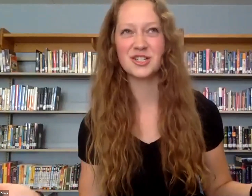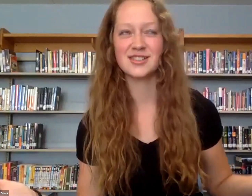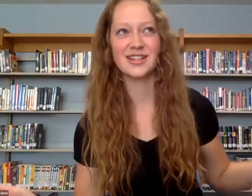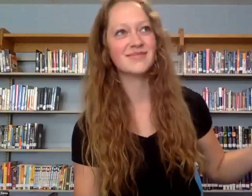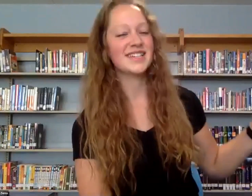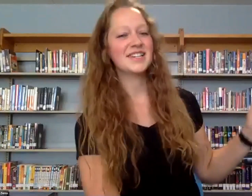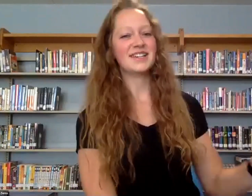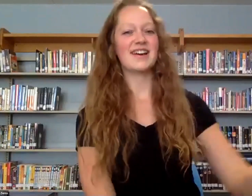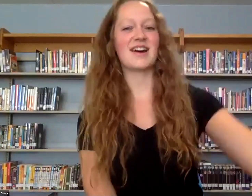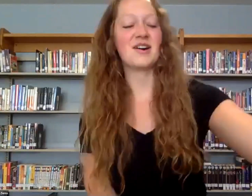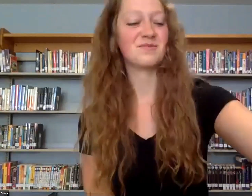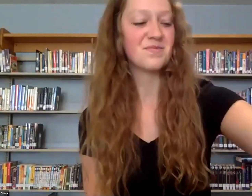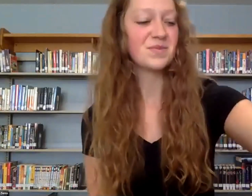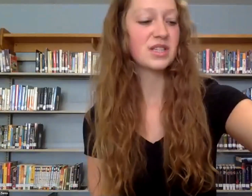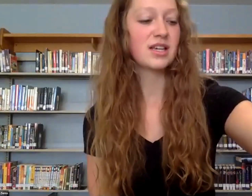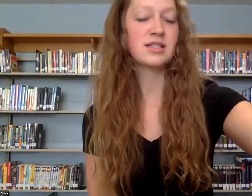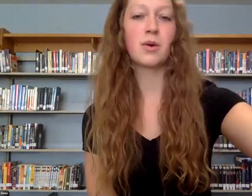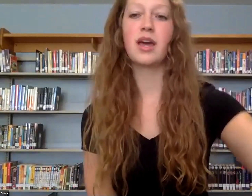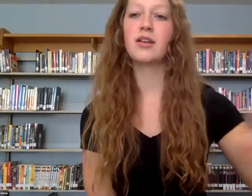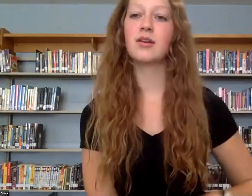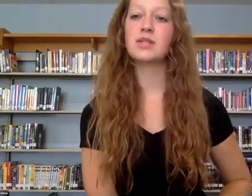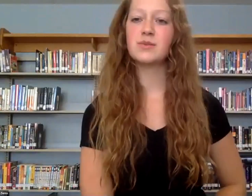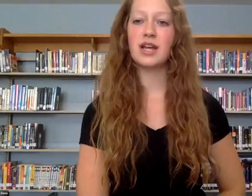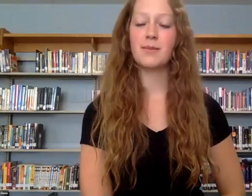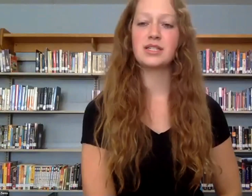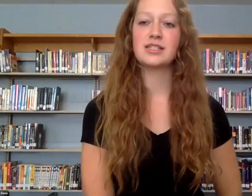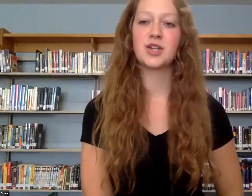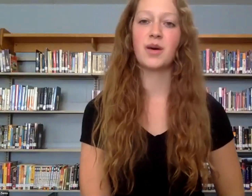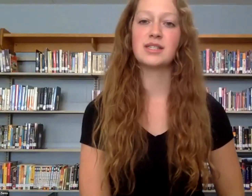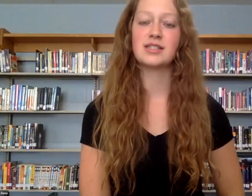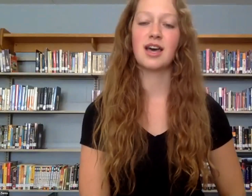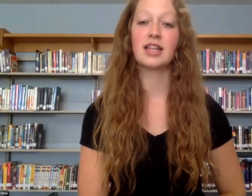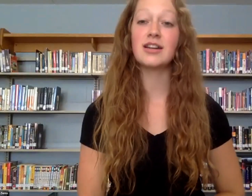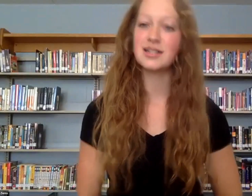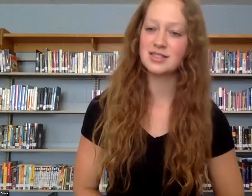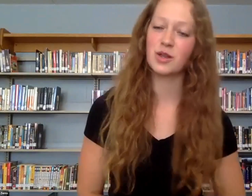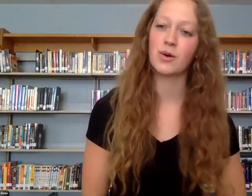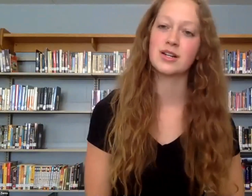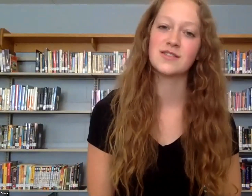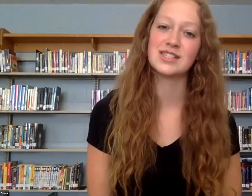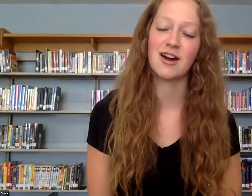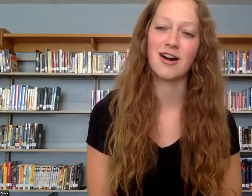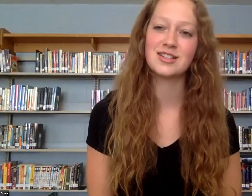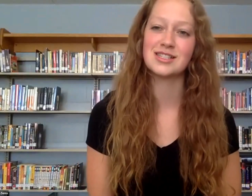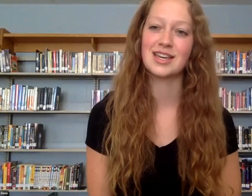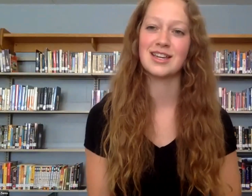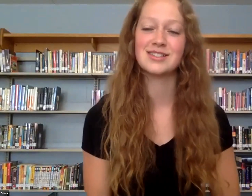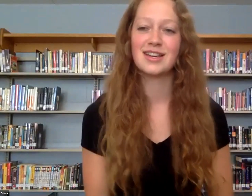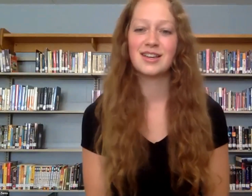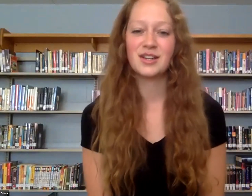trust it. So can Miss Renee please show us the lyrics to the chorus of this song, just in case you